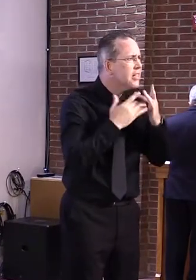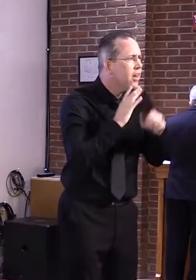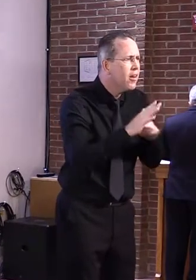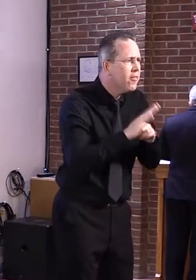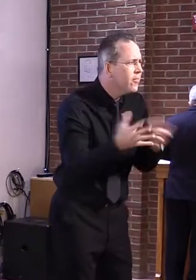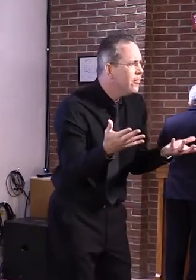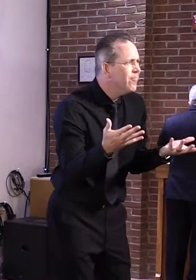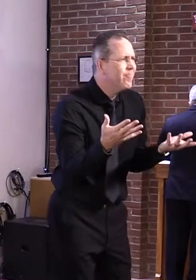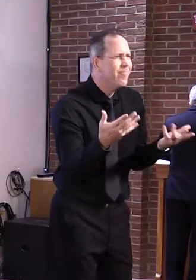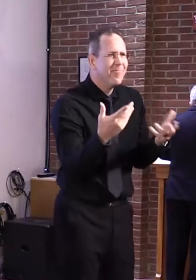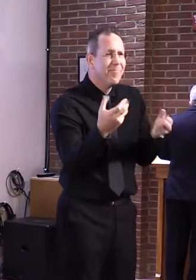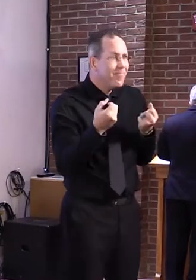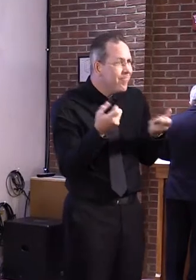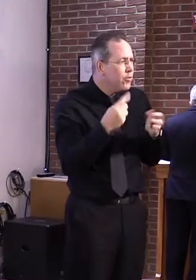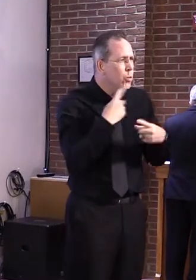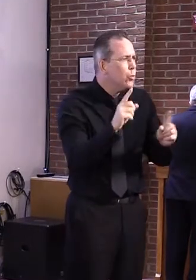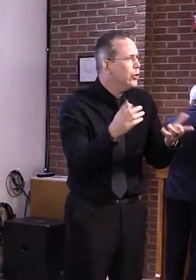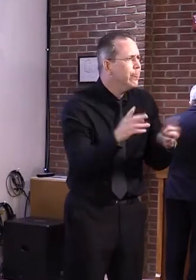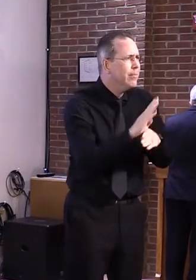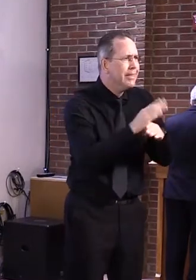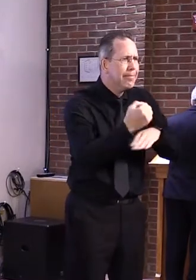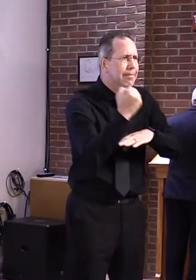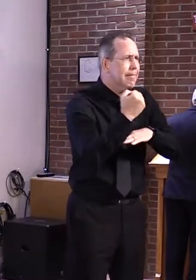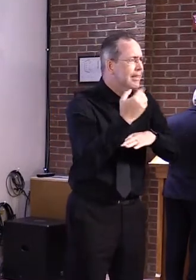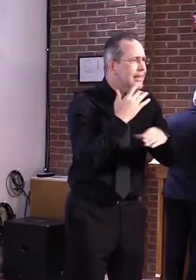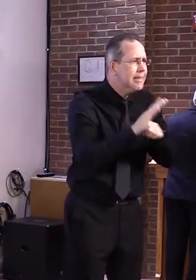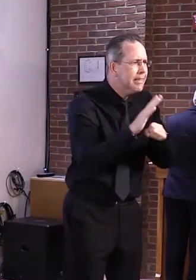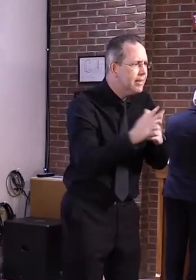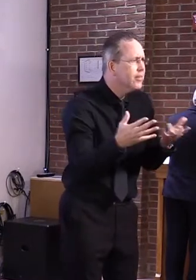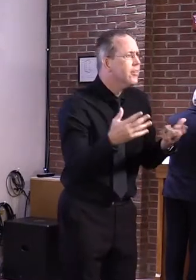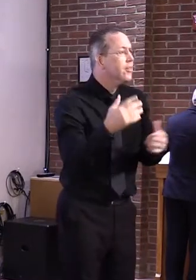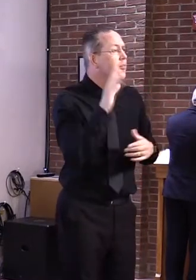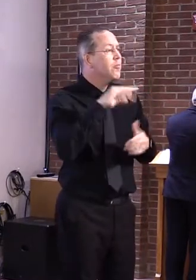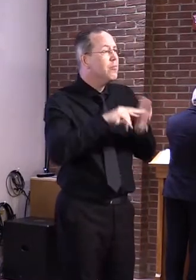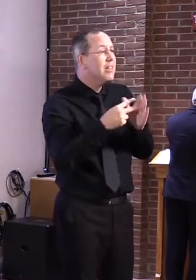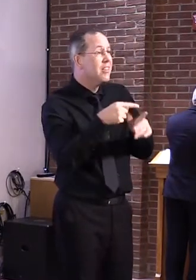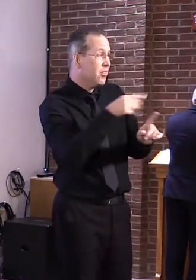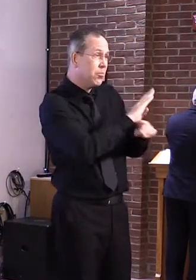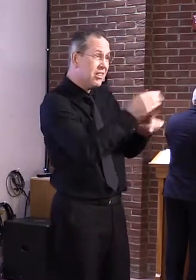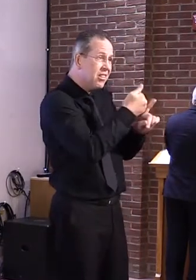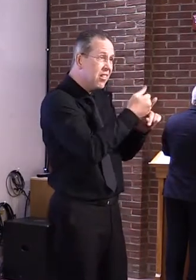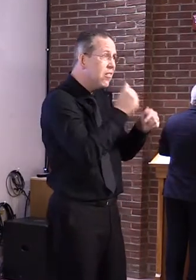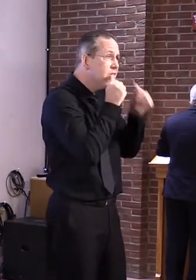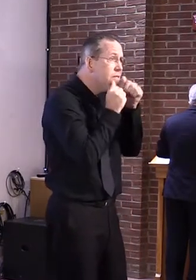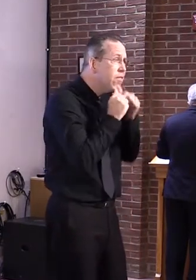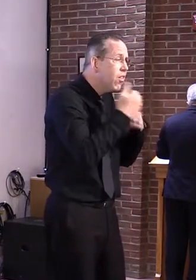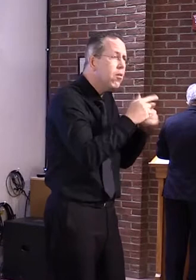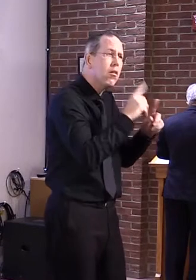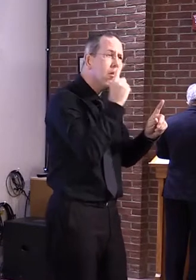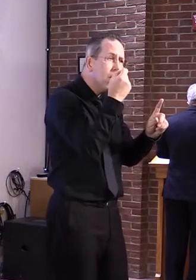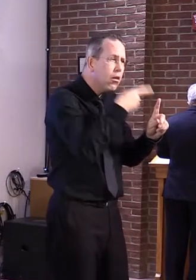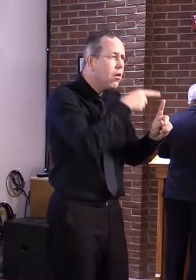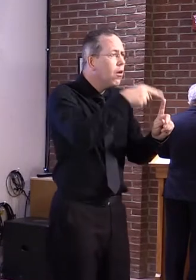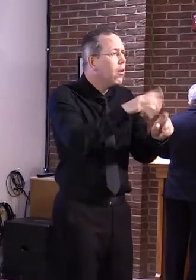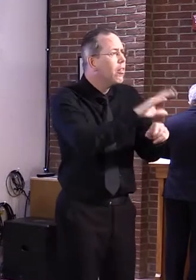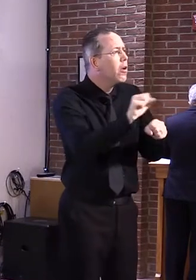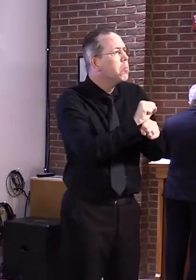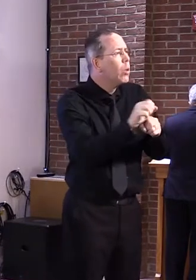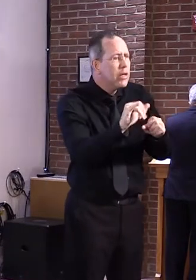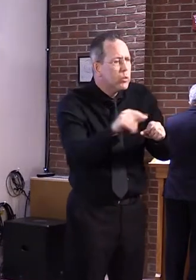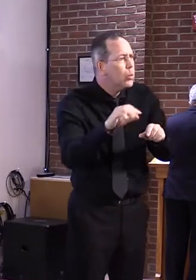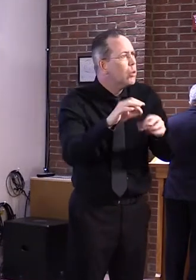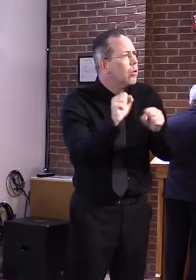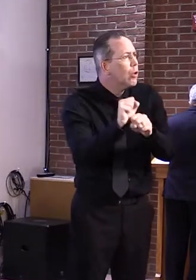meet. And this isn't just about the businesses and the tax revenue they generate. It's about their employees'